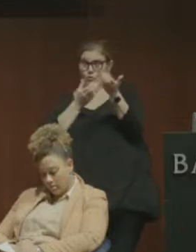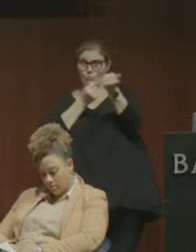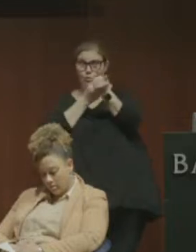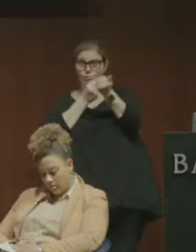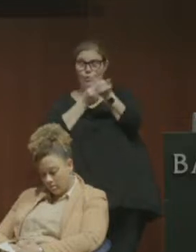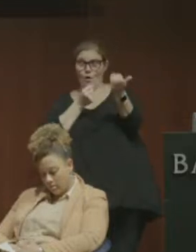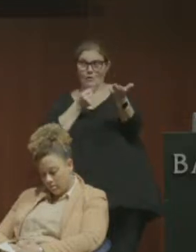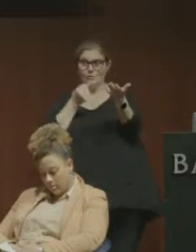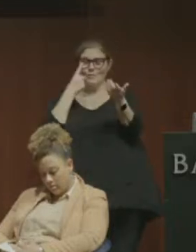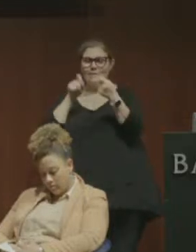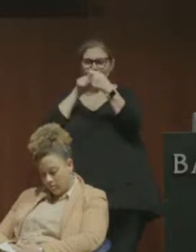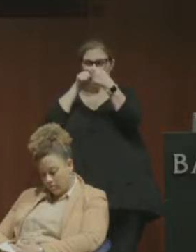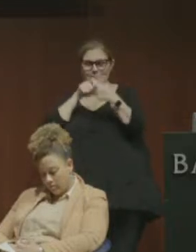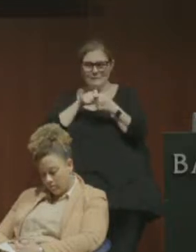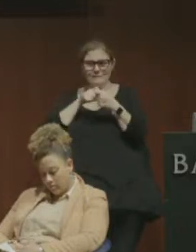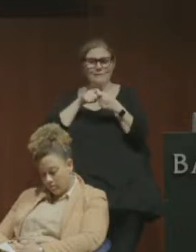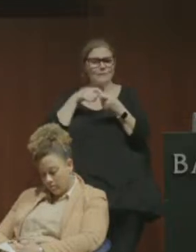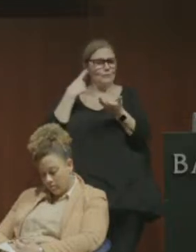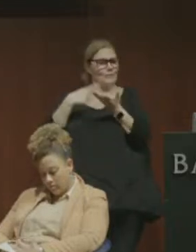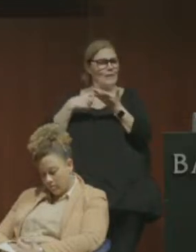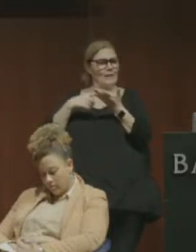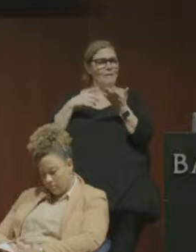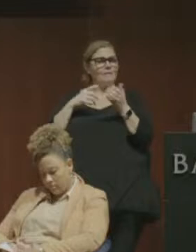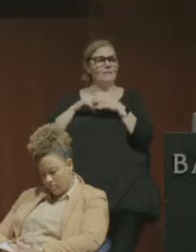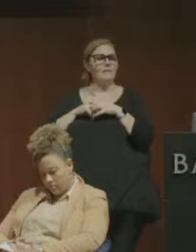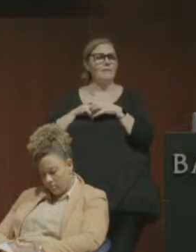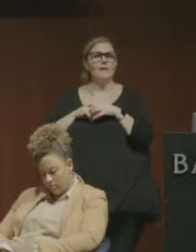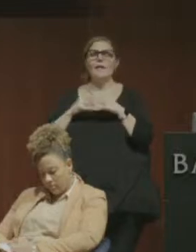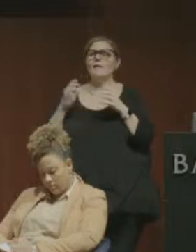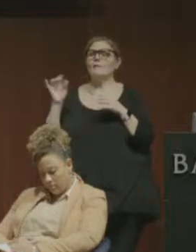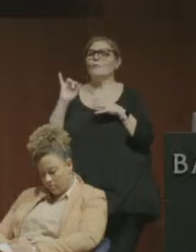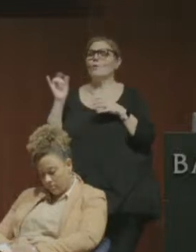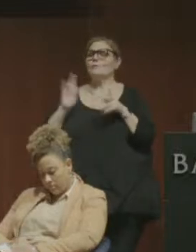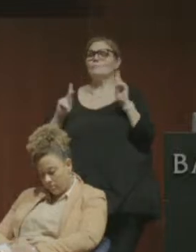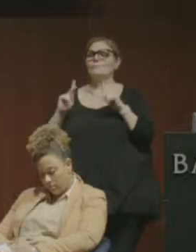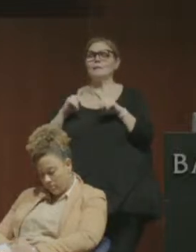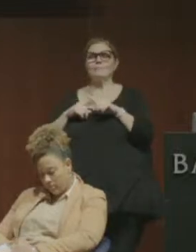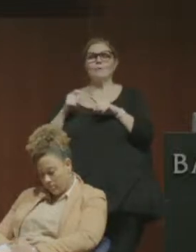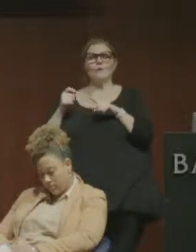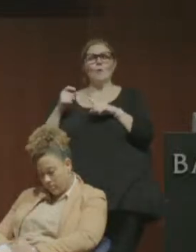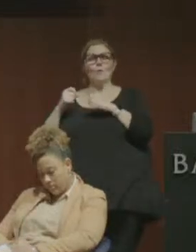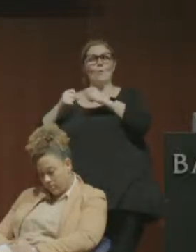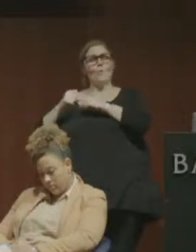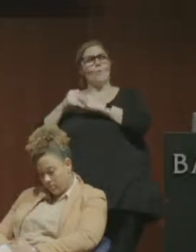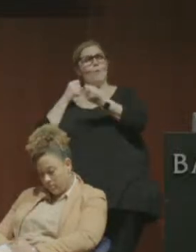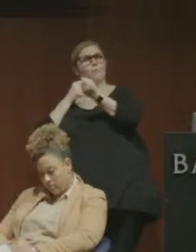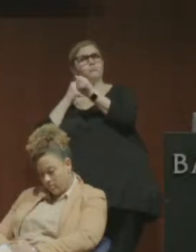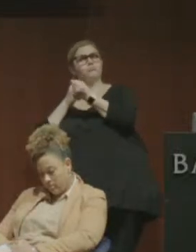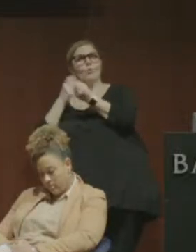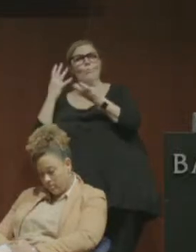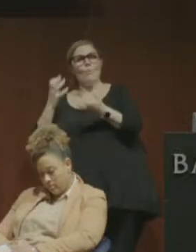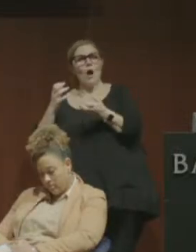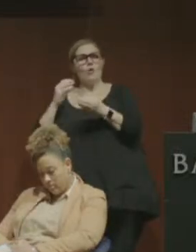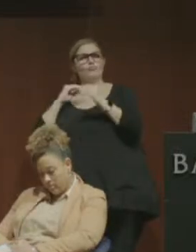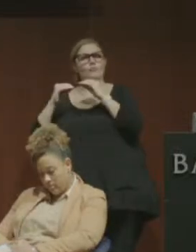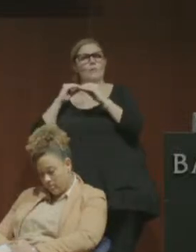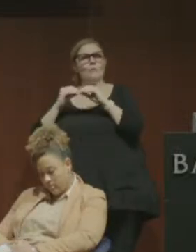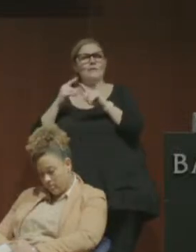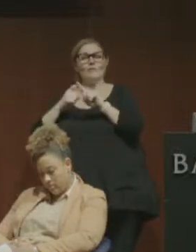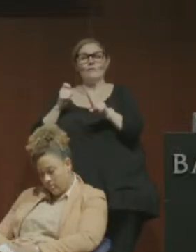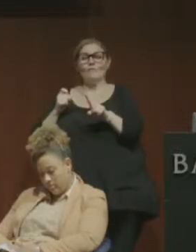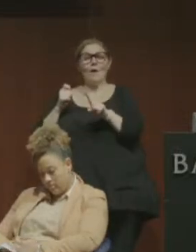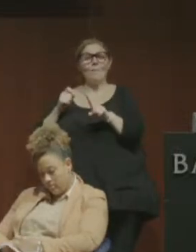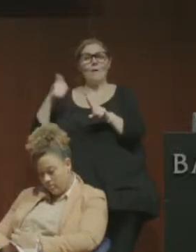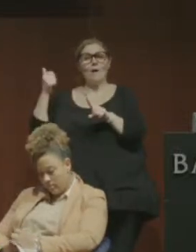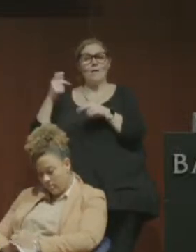sort of bring specificity to the debate. There were also people who were campaigning for reparations from